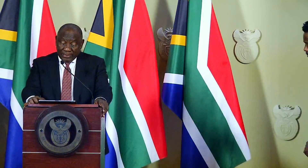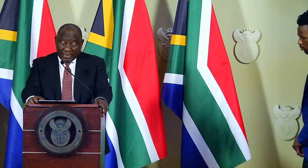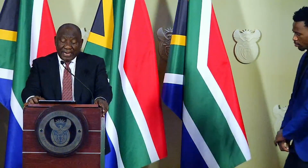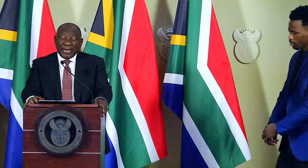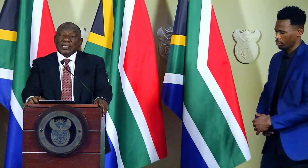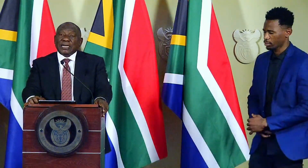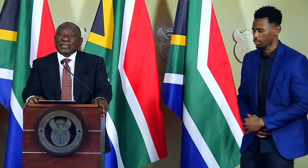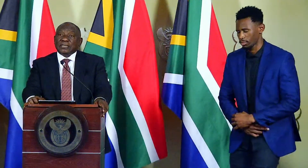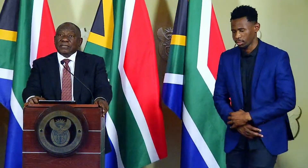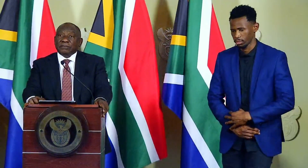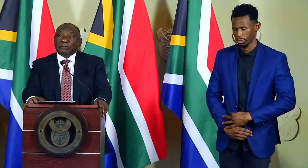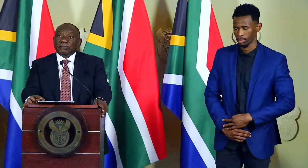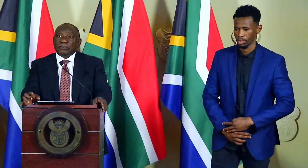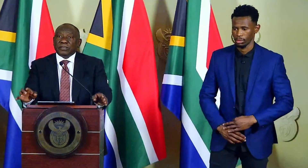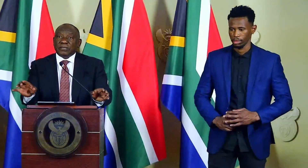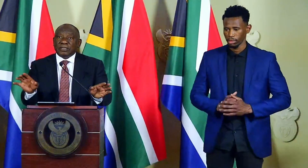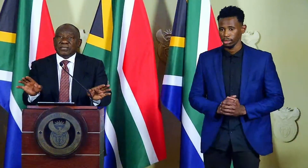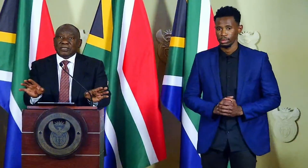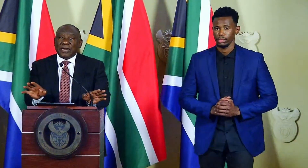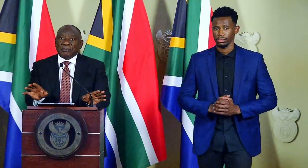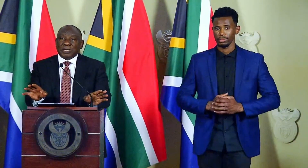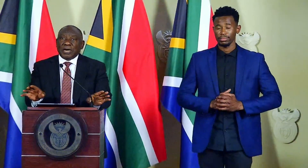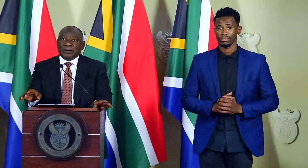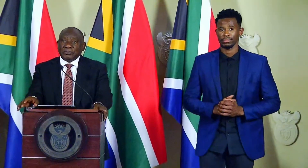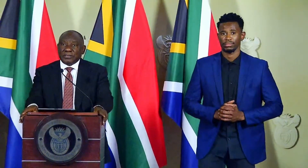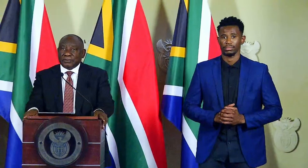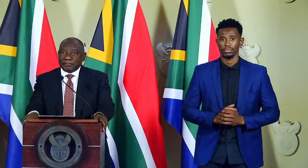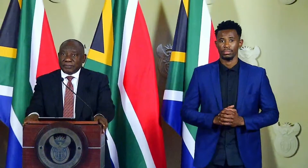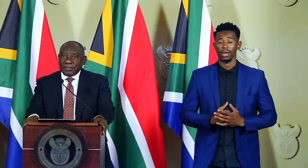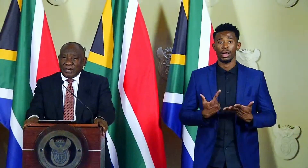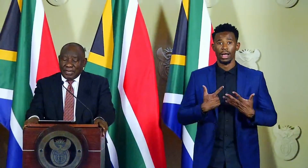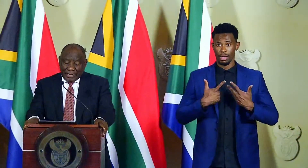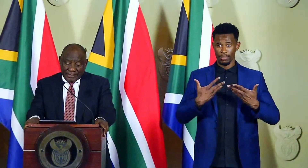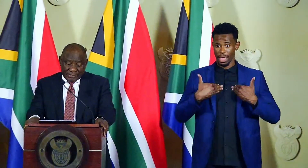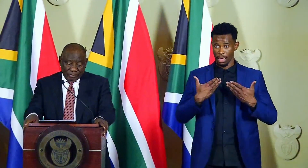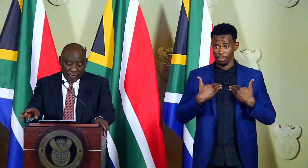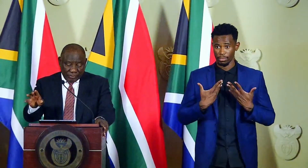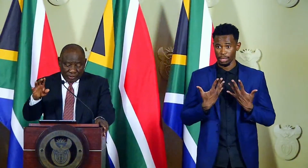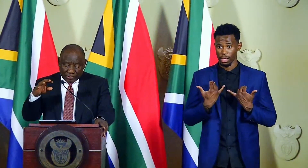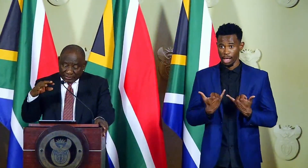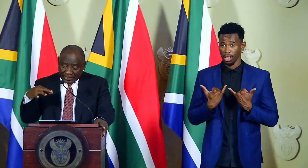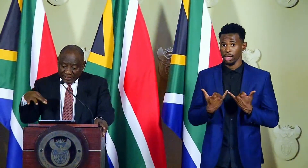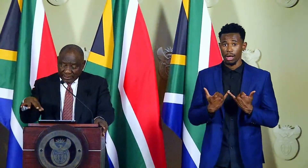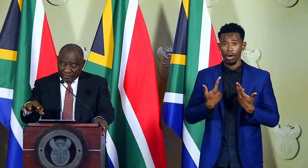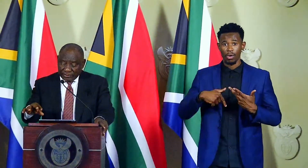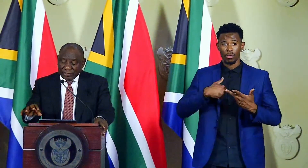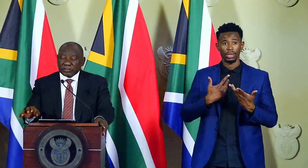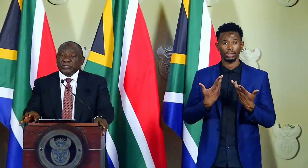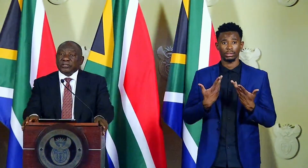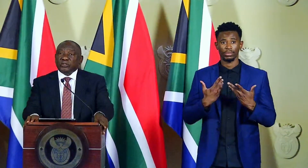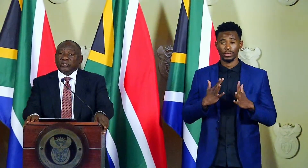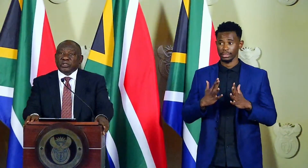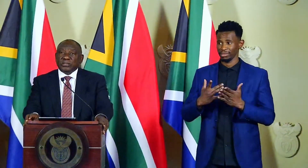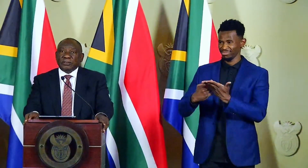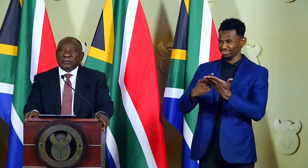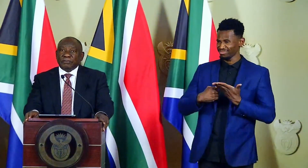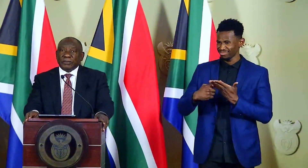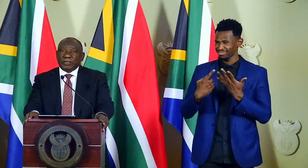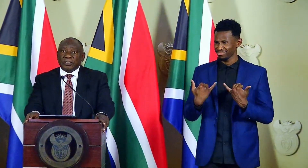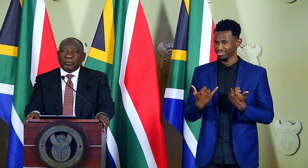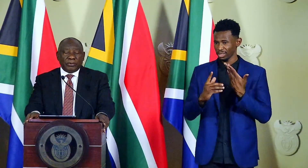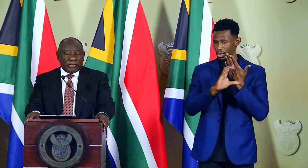I'm rather glad that this time round, as we were consulting on this